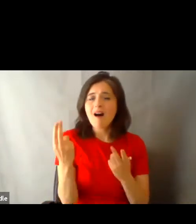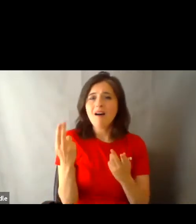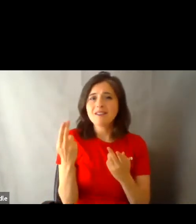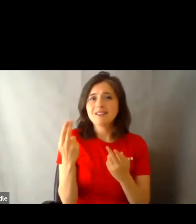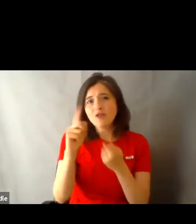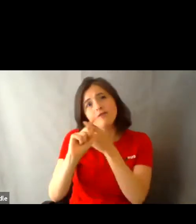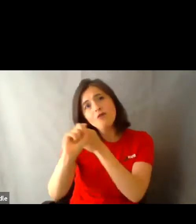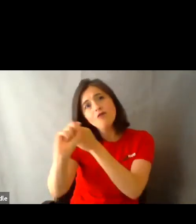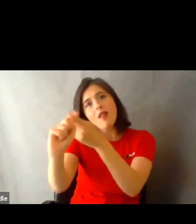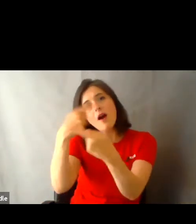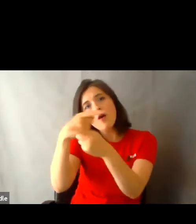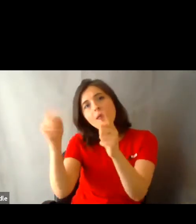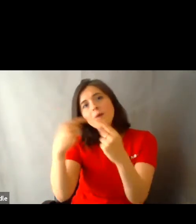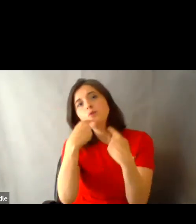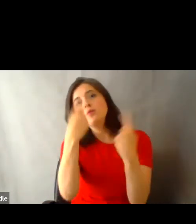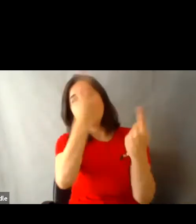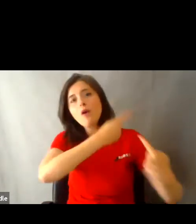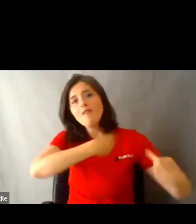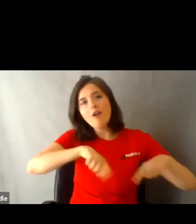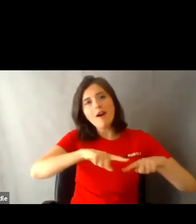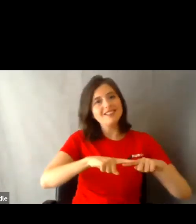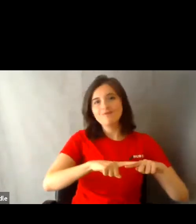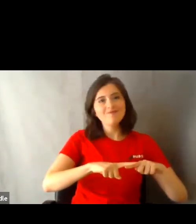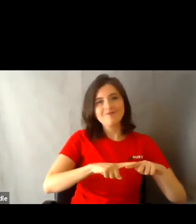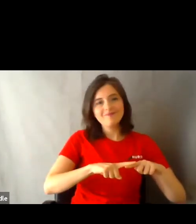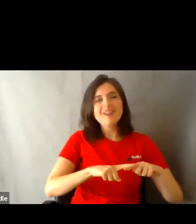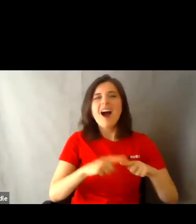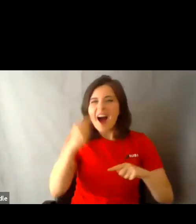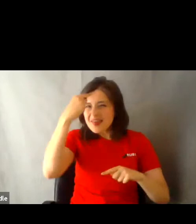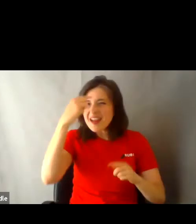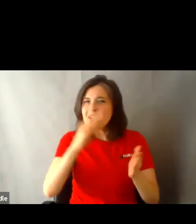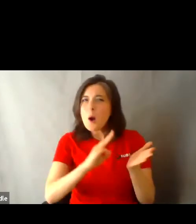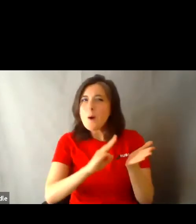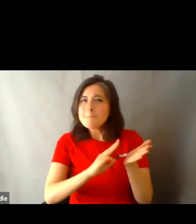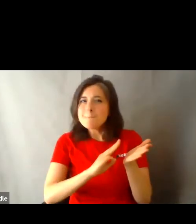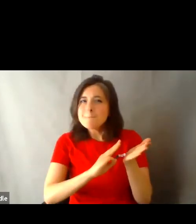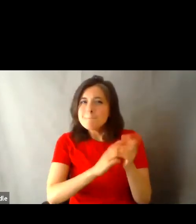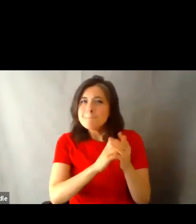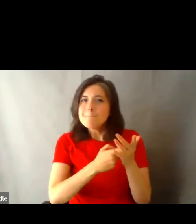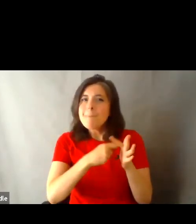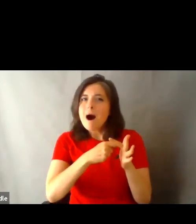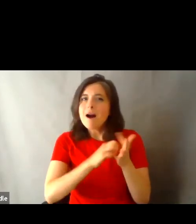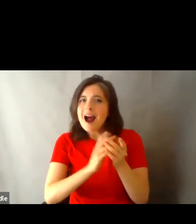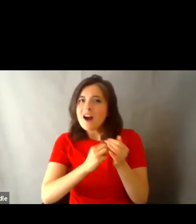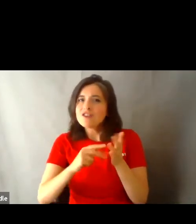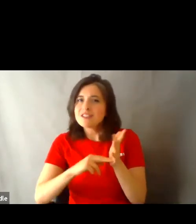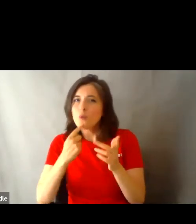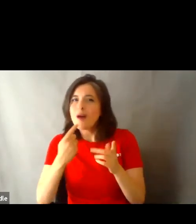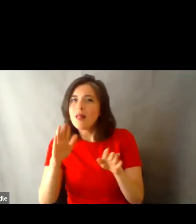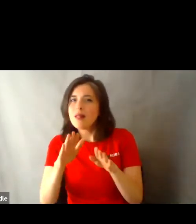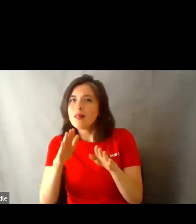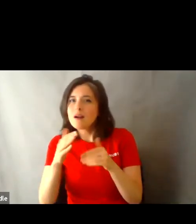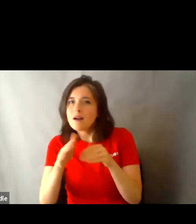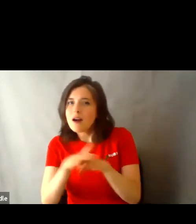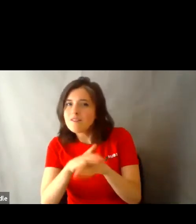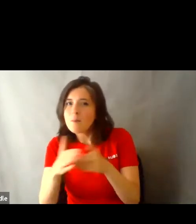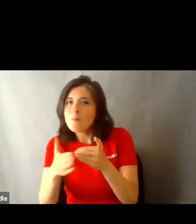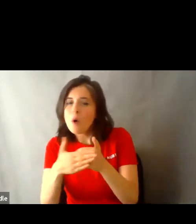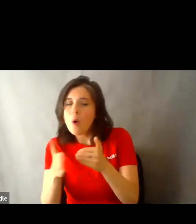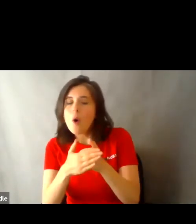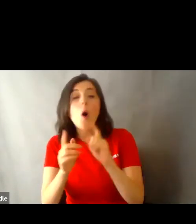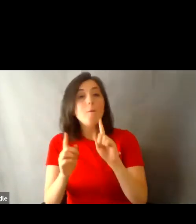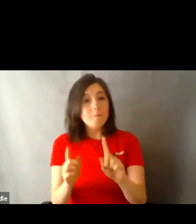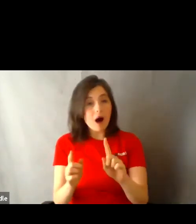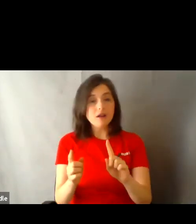for us. And I think Mark Harrison's going to speak about this in a lot more detail, but really I think what we need to do is take that energy and